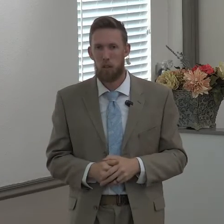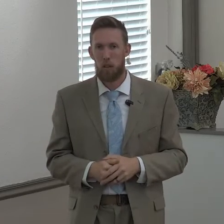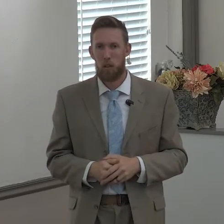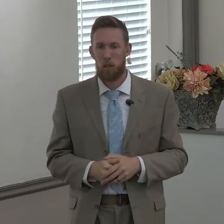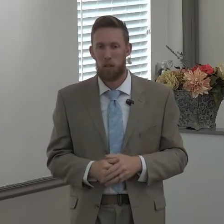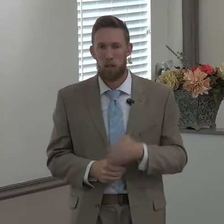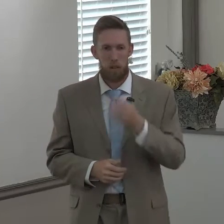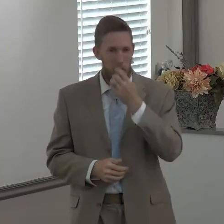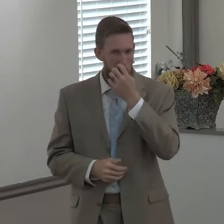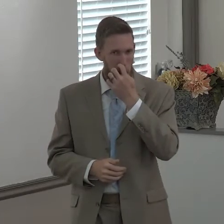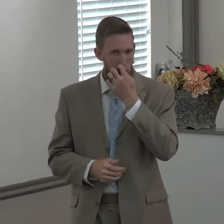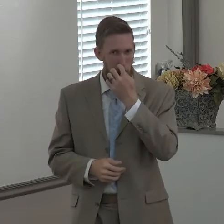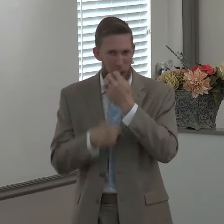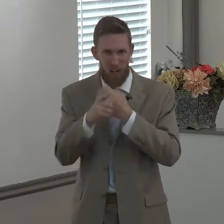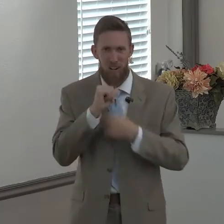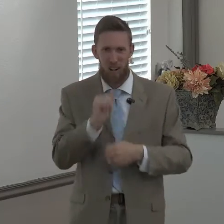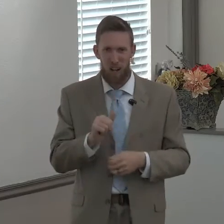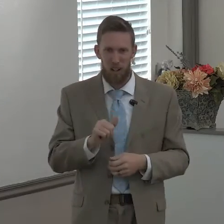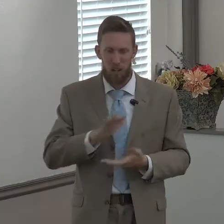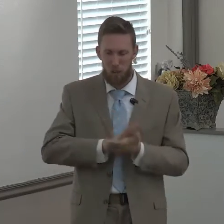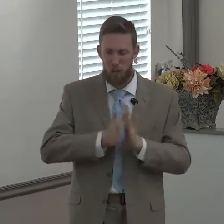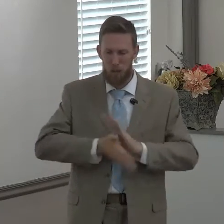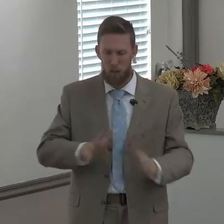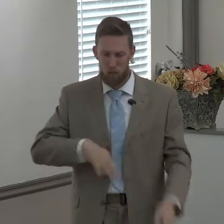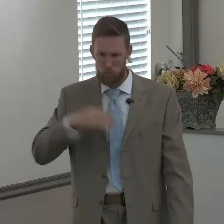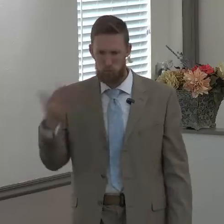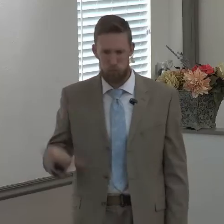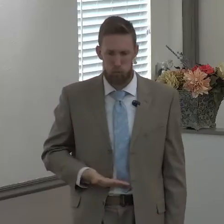because of sacrificial love.